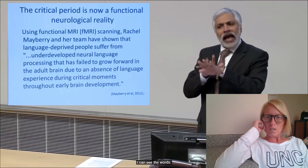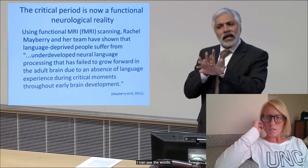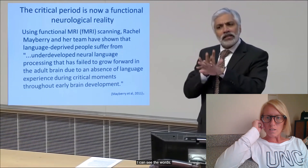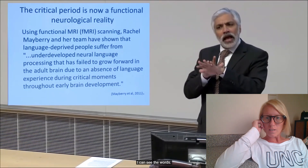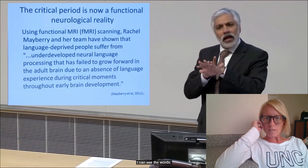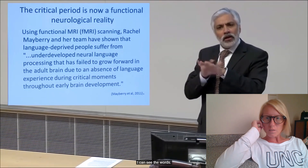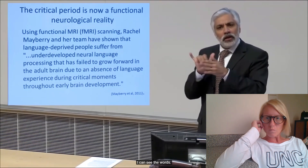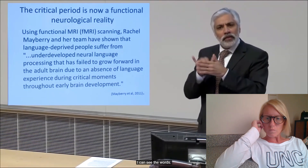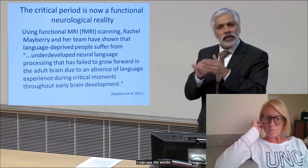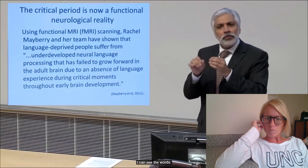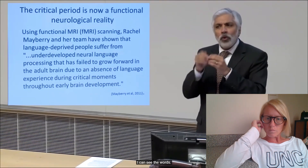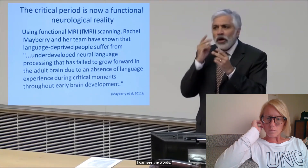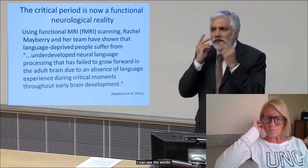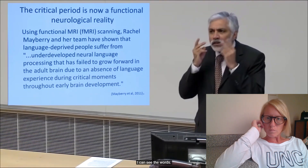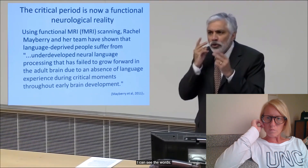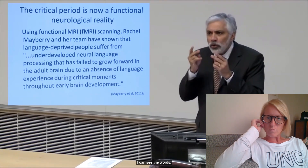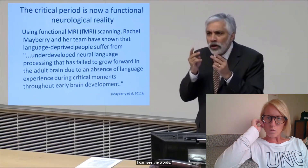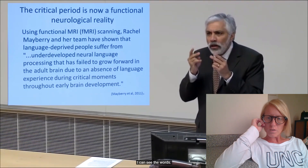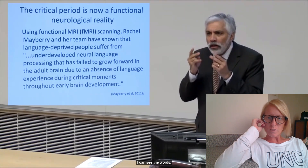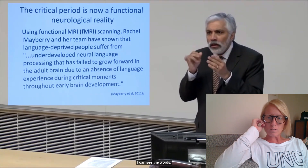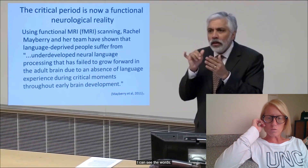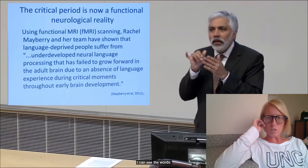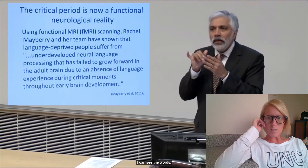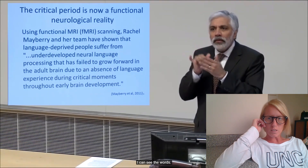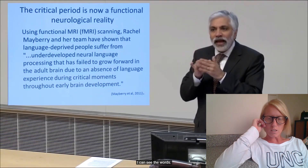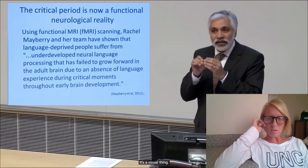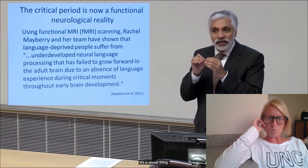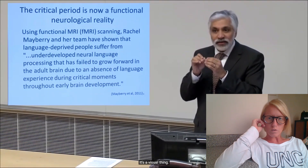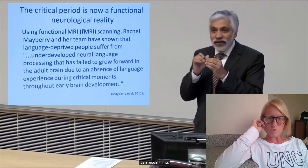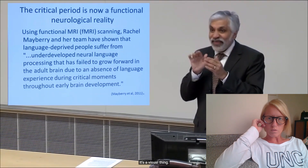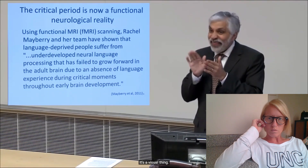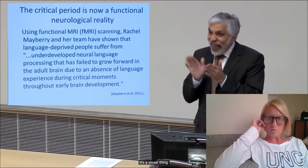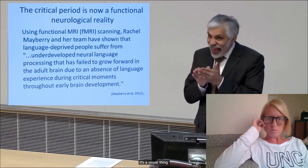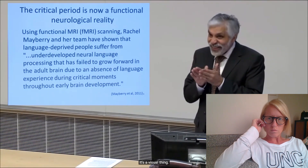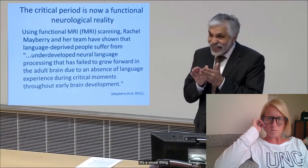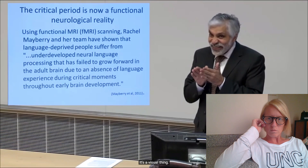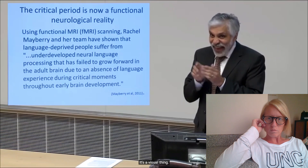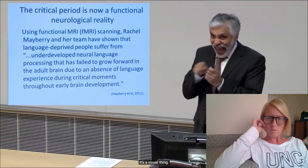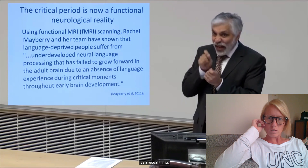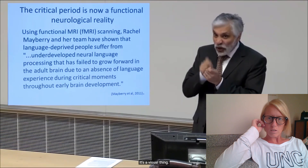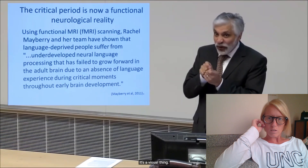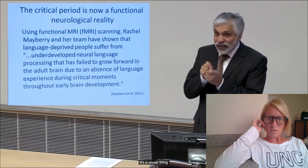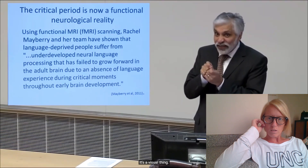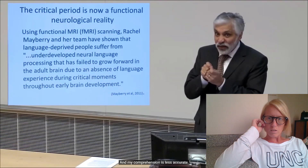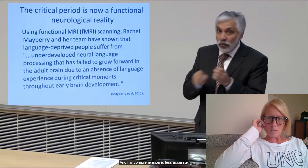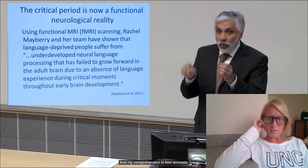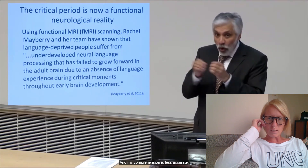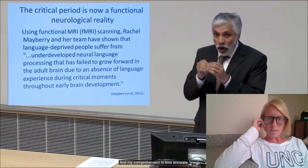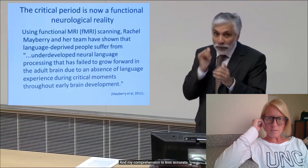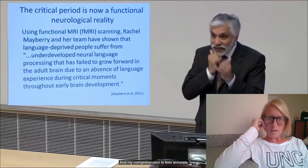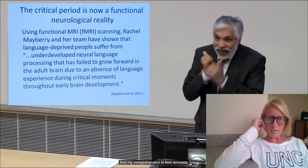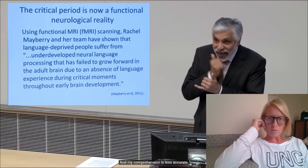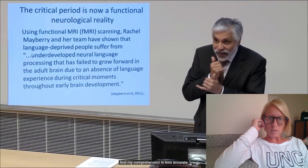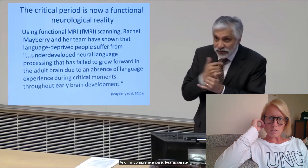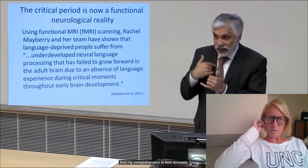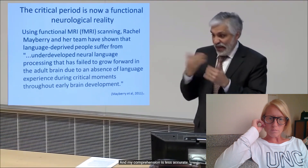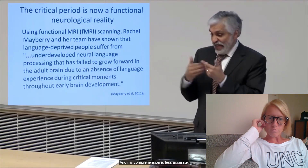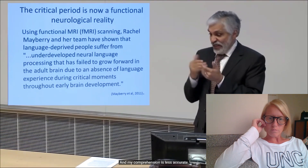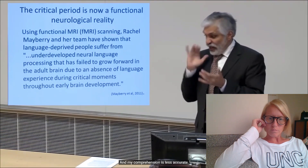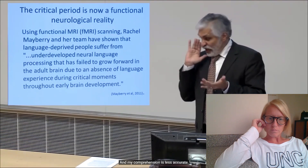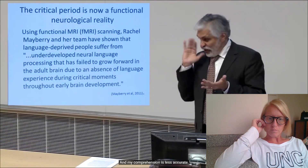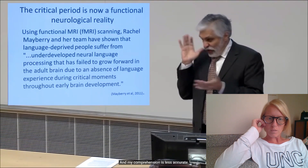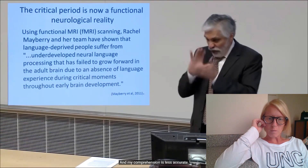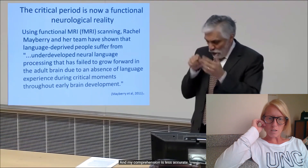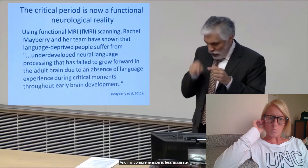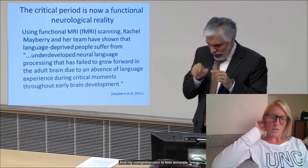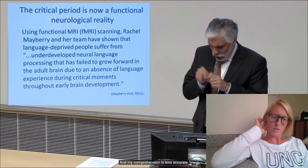the words. More than just It's a visual thing. And my comprehension is